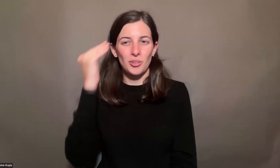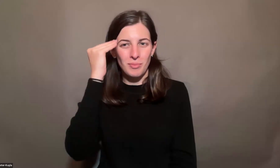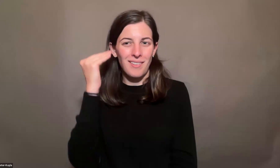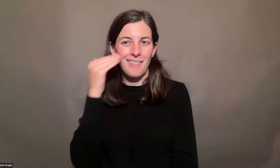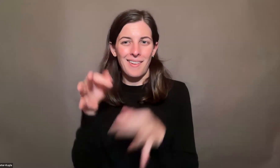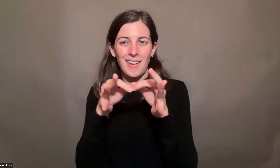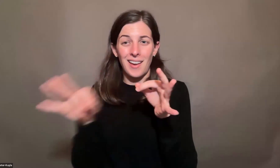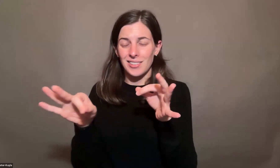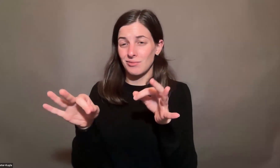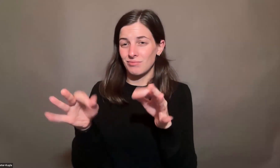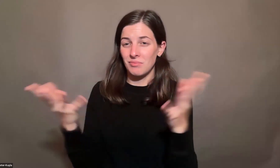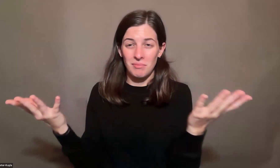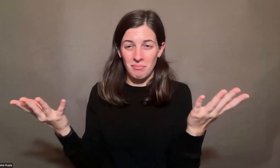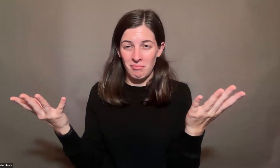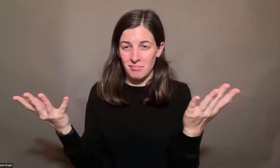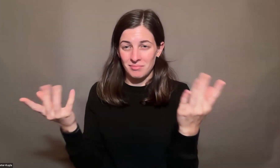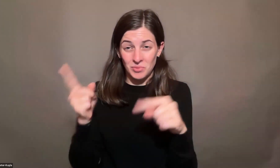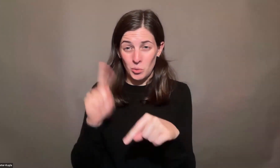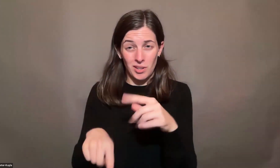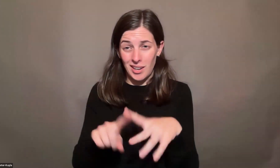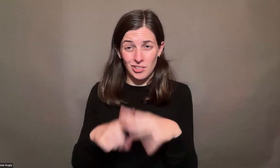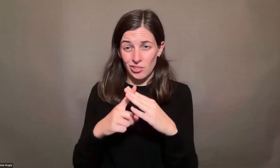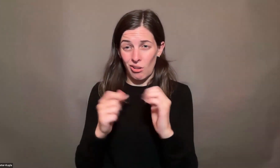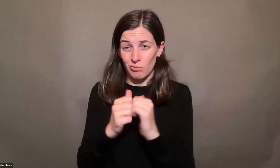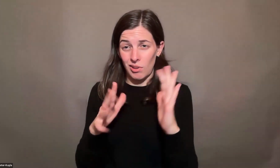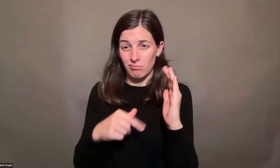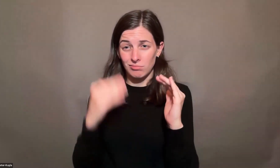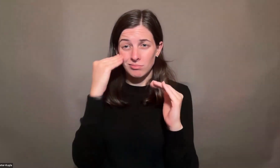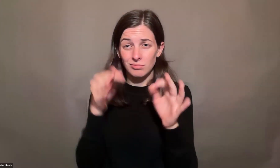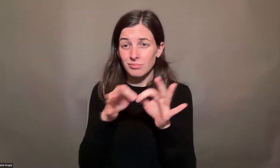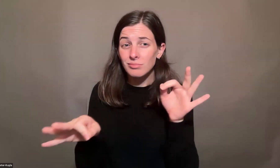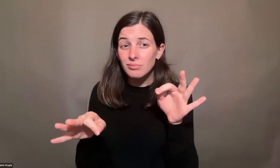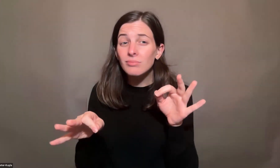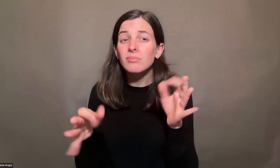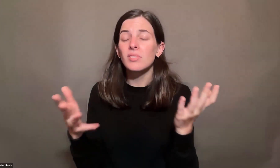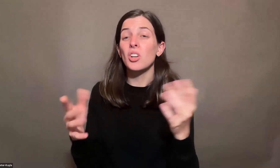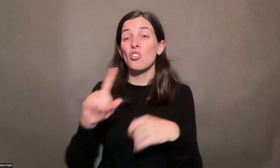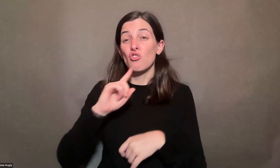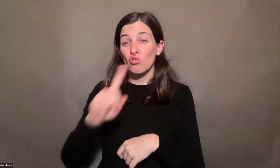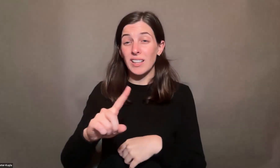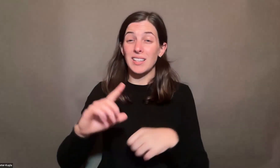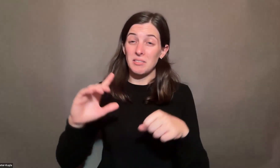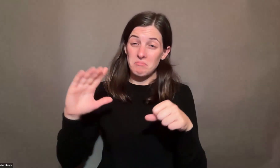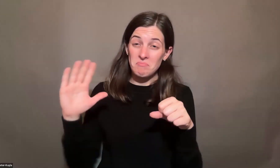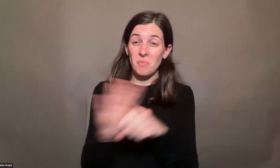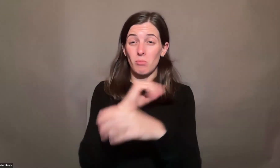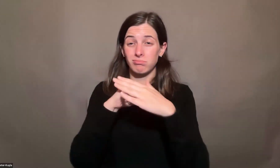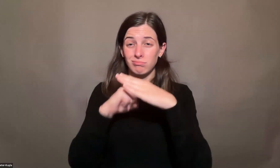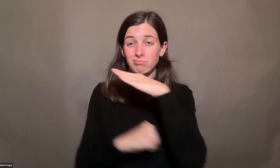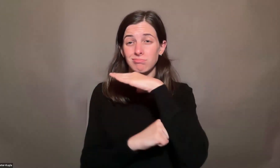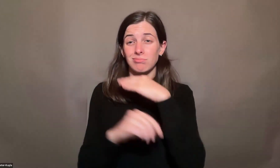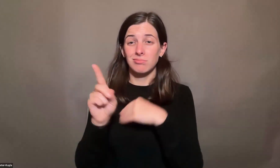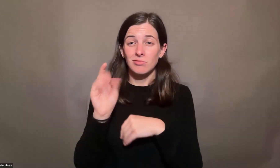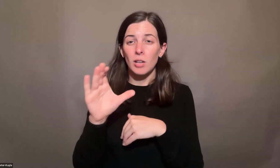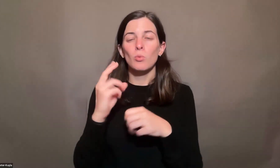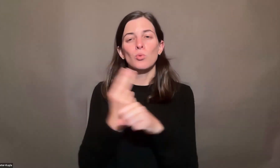addressing headings. Headings are the backbone of any document. A user should be able to scan a document using just the headings and get a